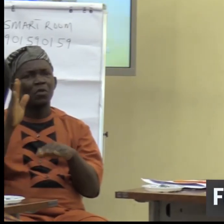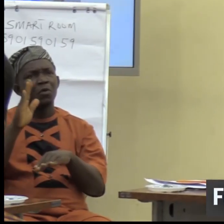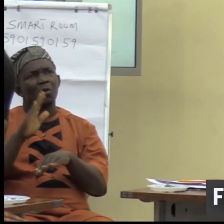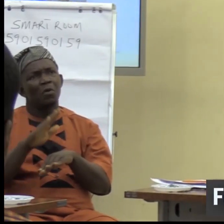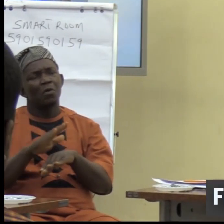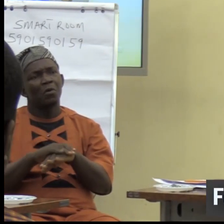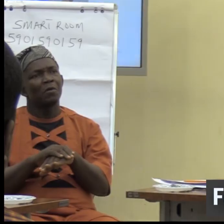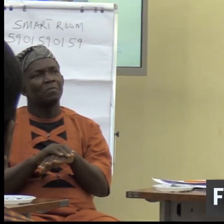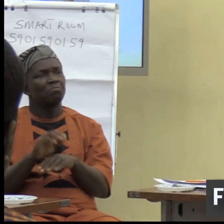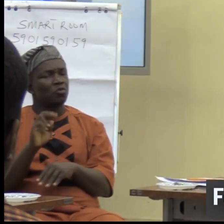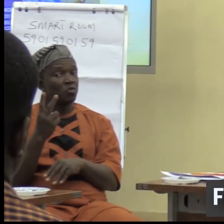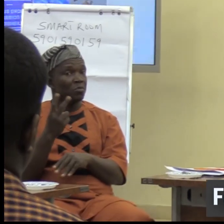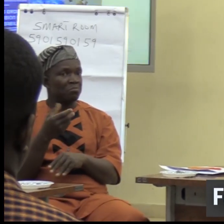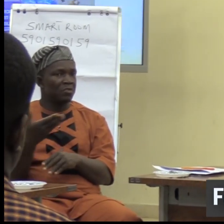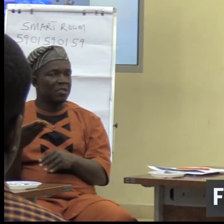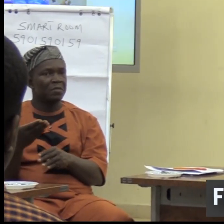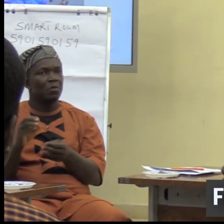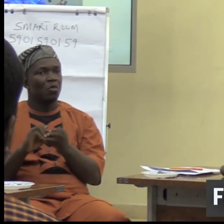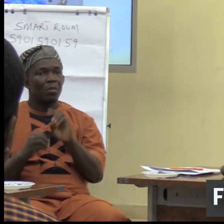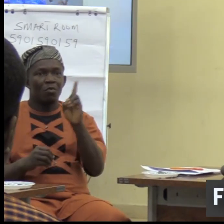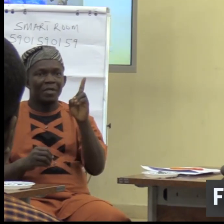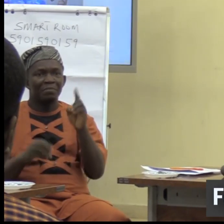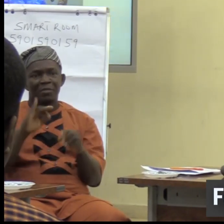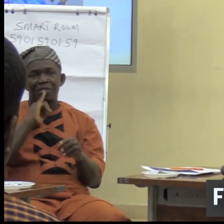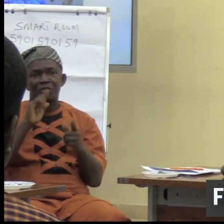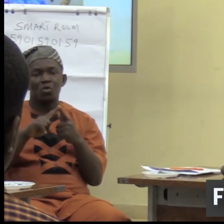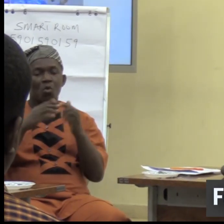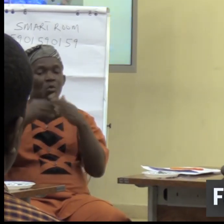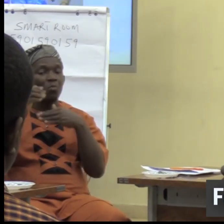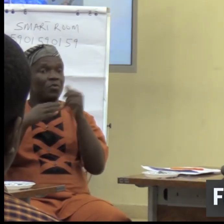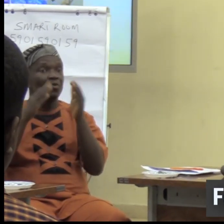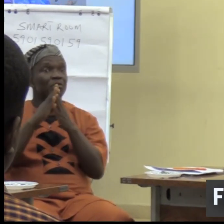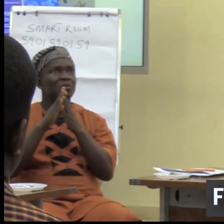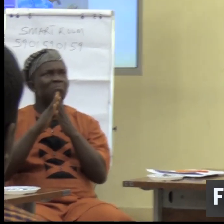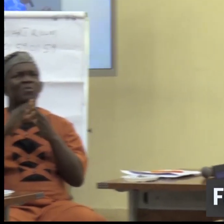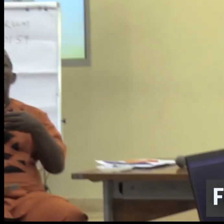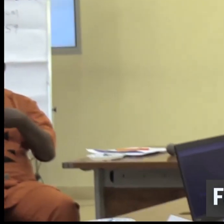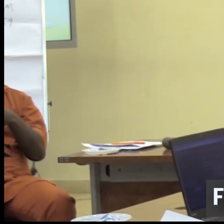The first one is to build innovation